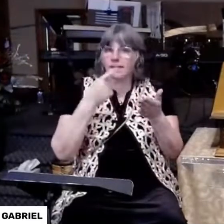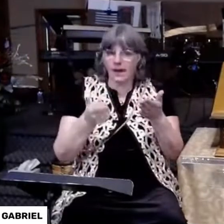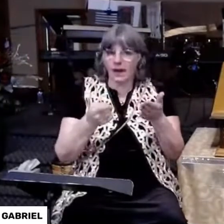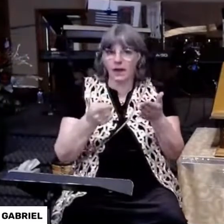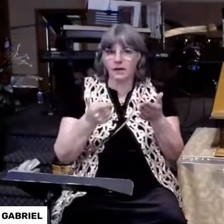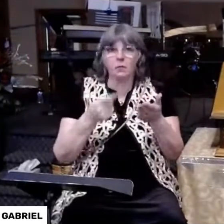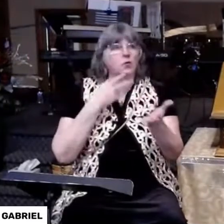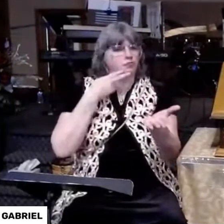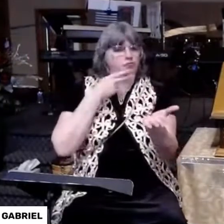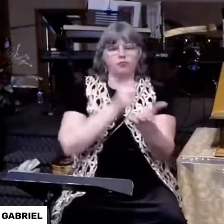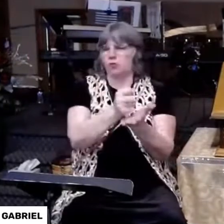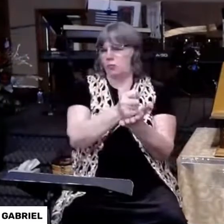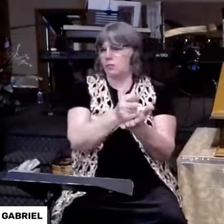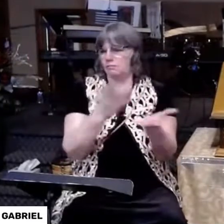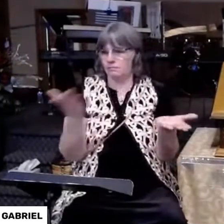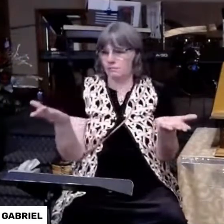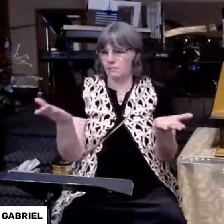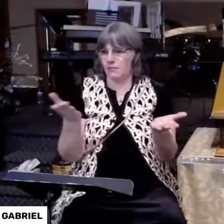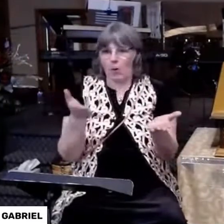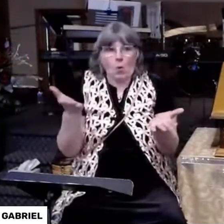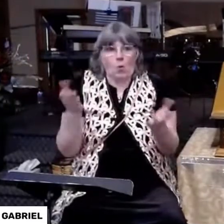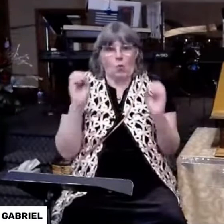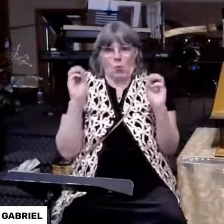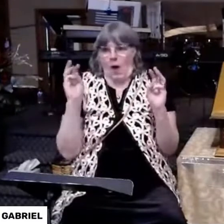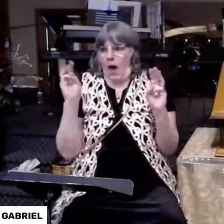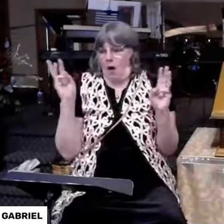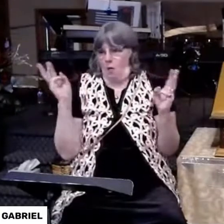he said? Oh.